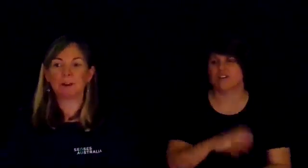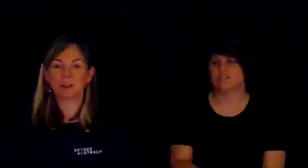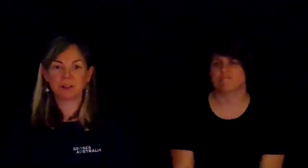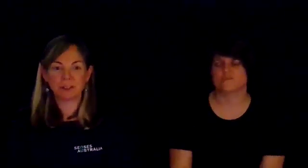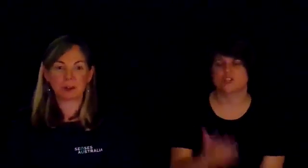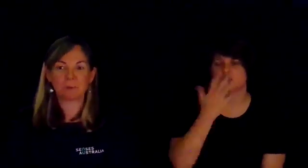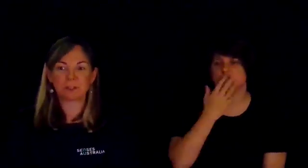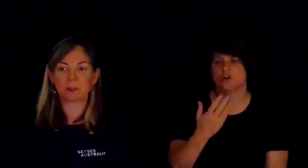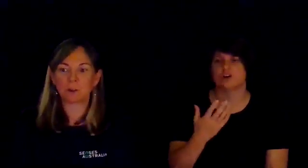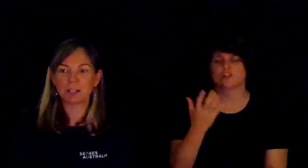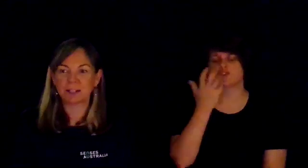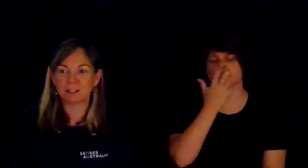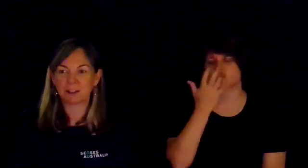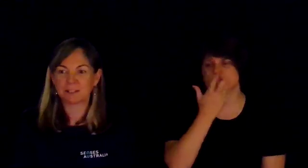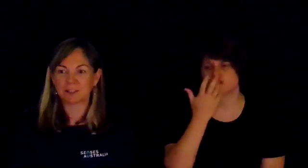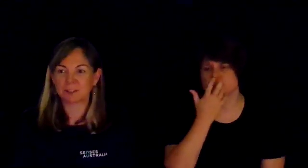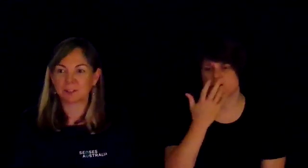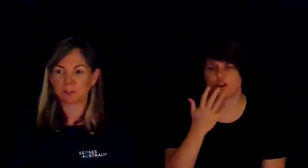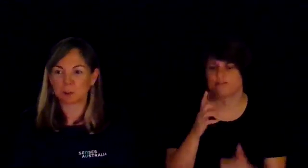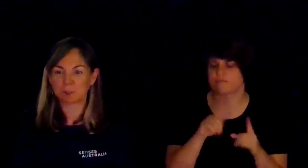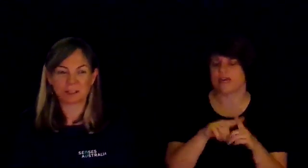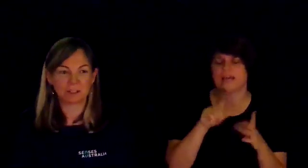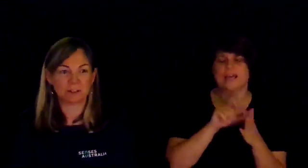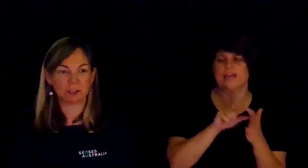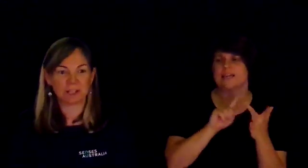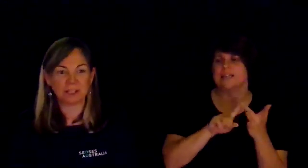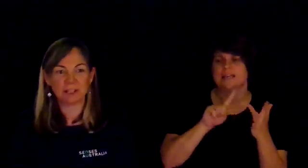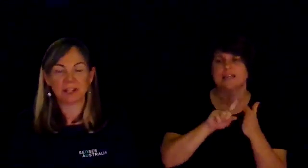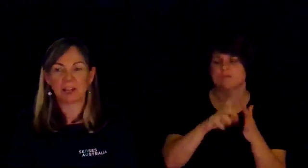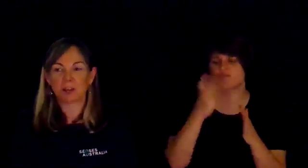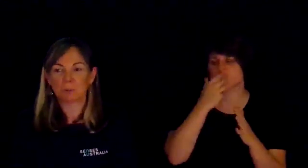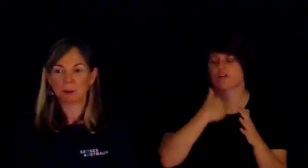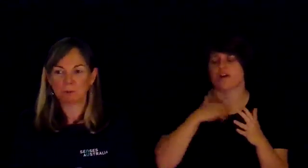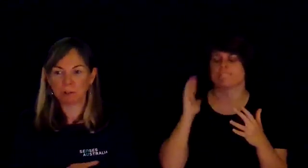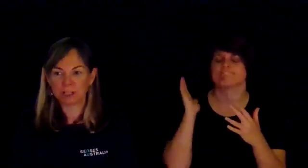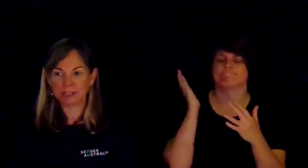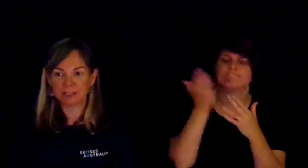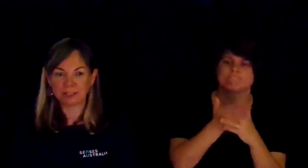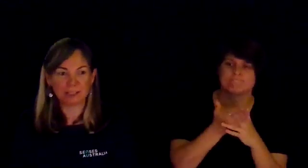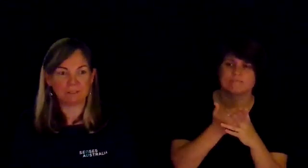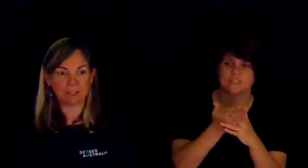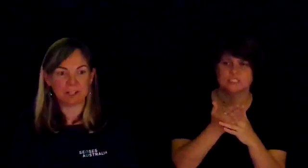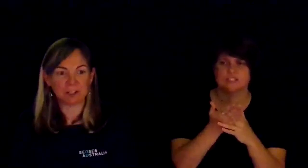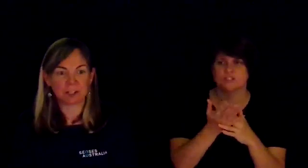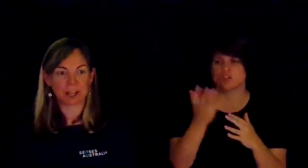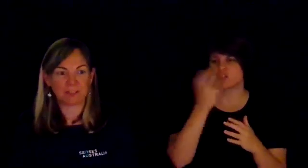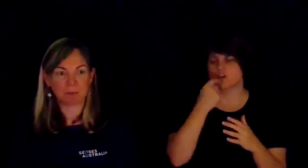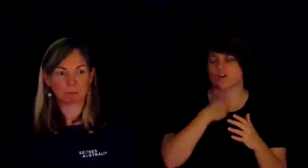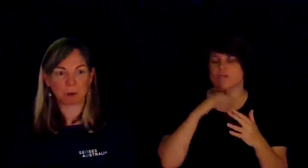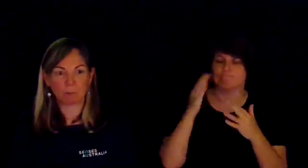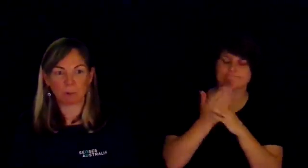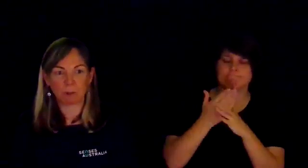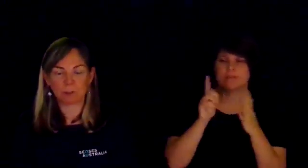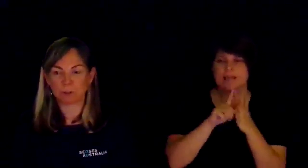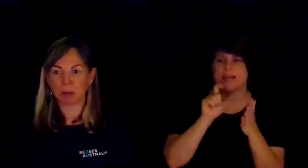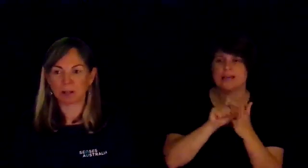It's Meredith. I'm sorry I stopped you, Eddie. We're really nearly finished. and there